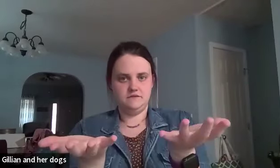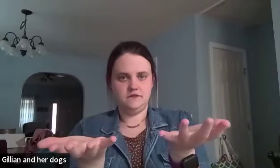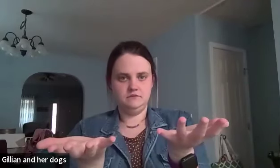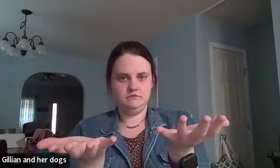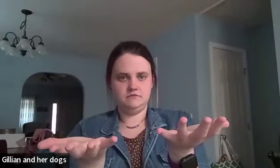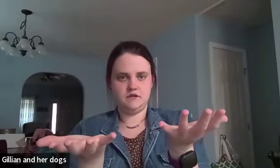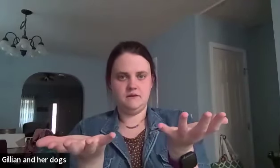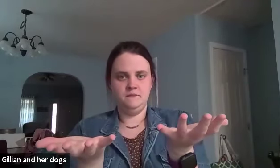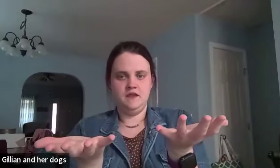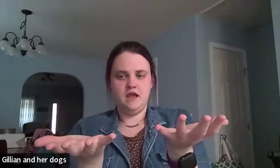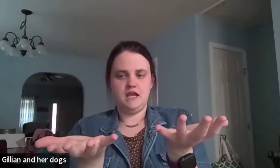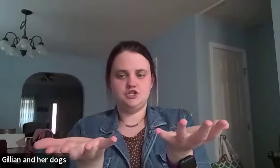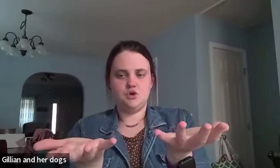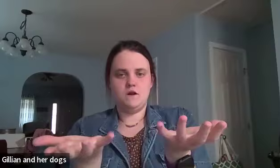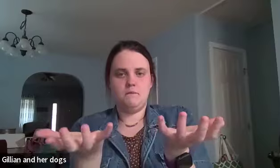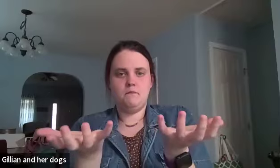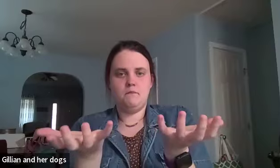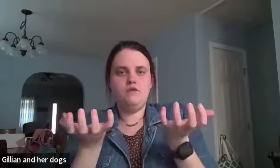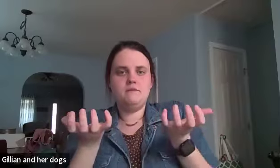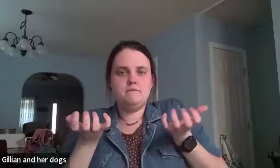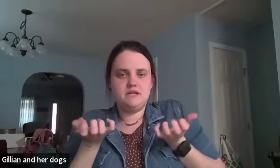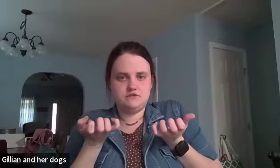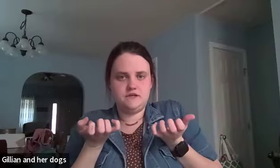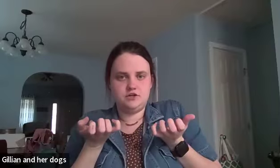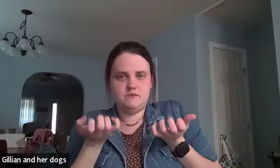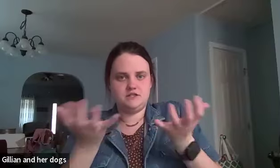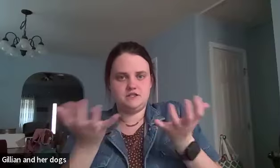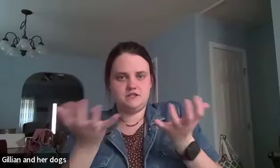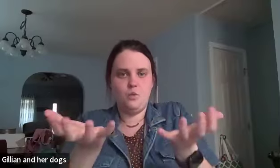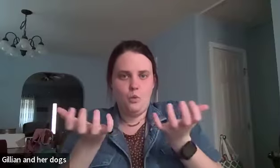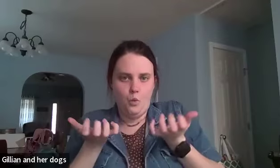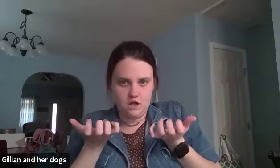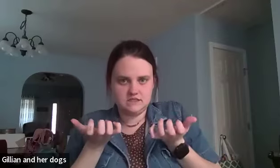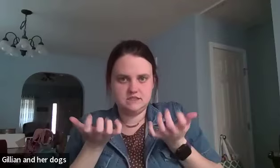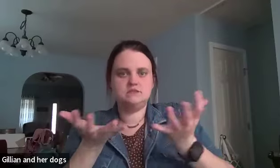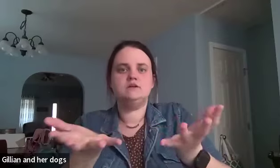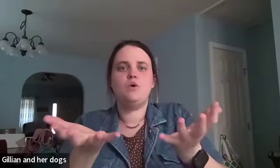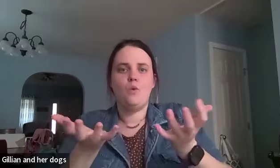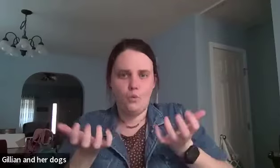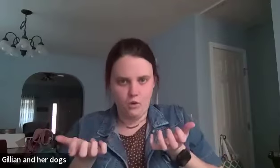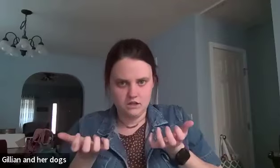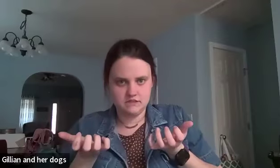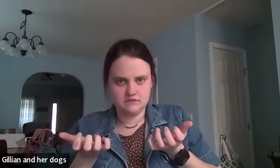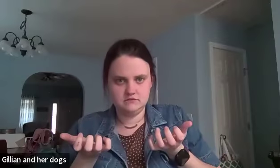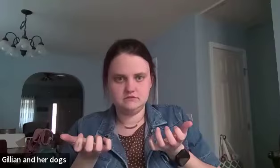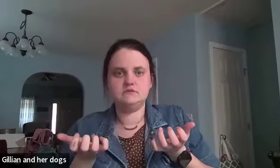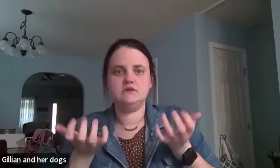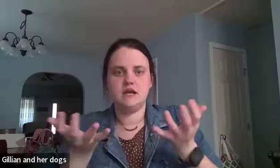of you. Okay. And you're going to pull them and bend your fingers back to you. Want, want.